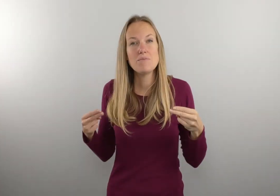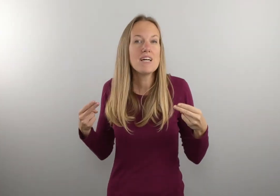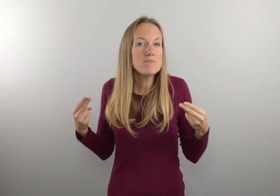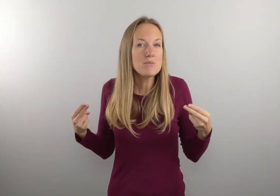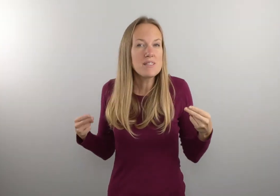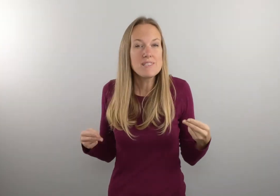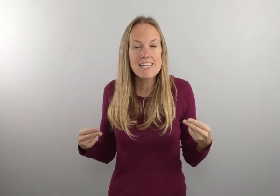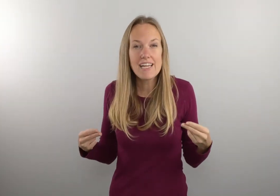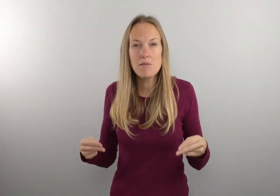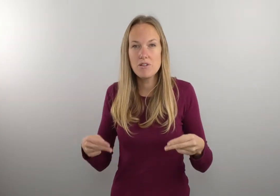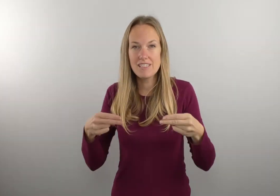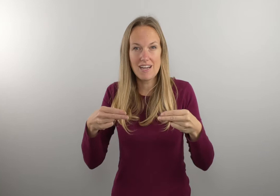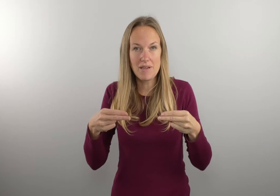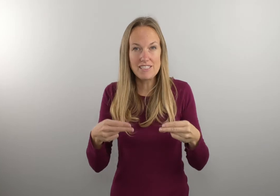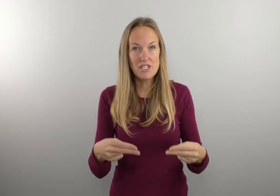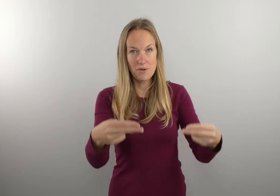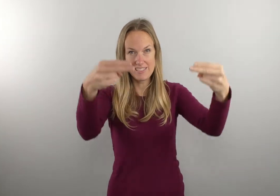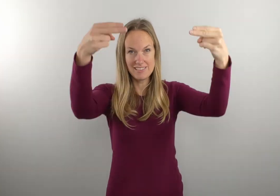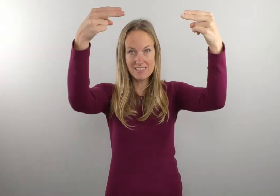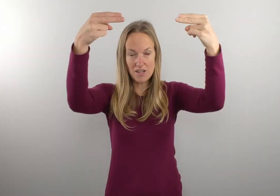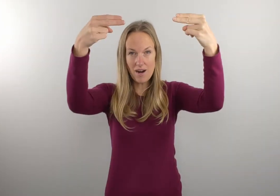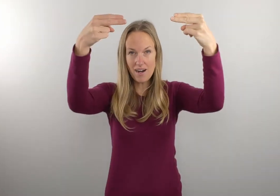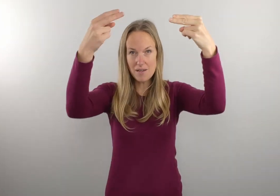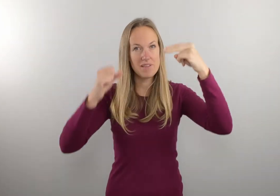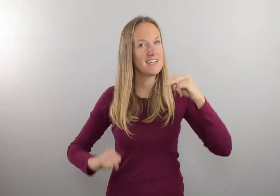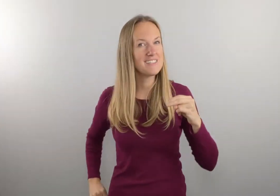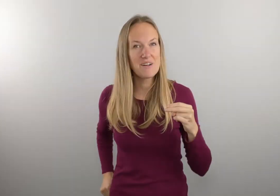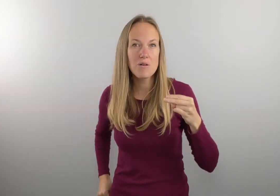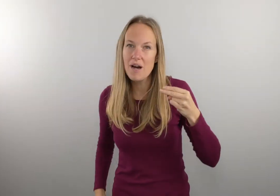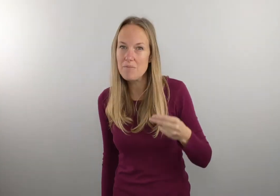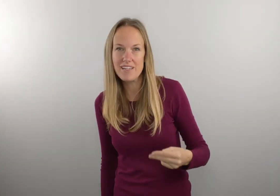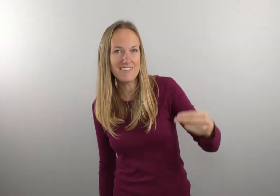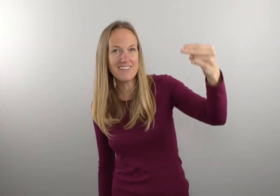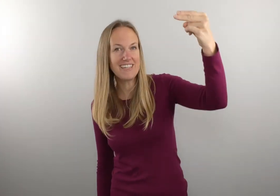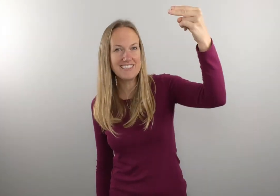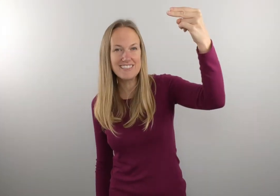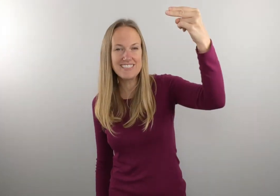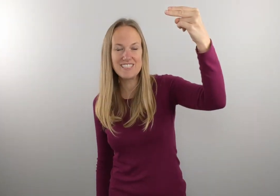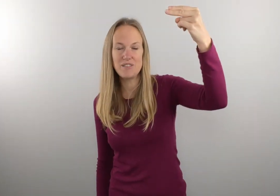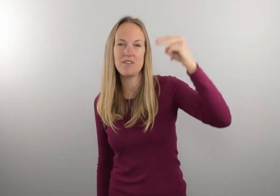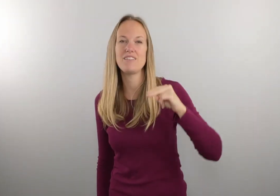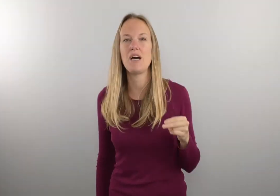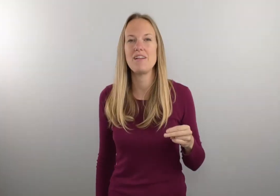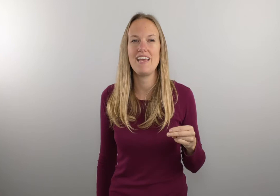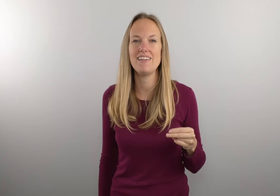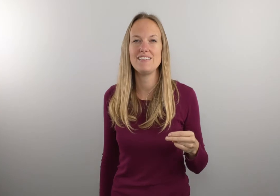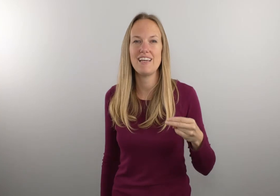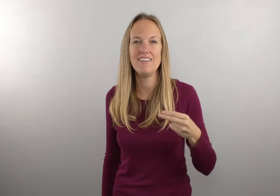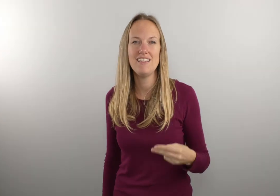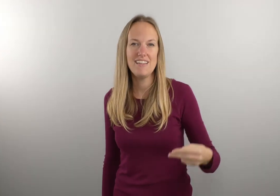Sometimes when I'm signing music, I make two H's and go high, but that's not a requirement. You can easily just do it with your dominant hand, okay?